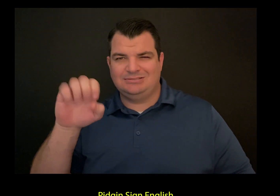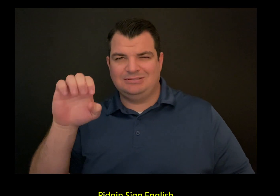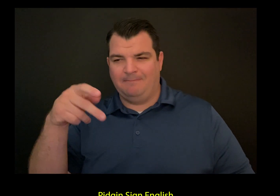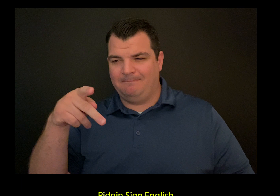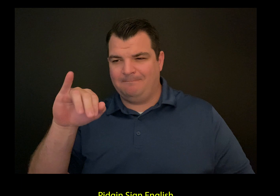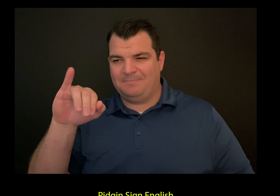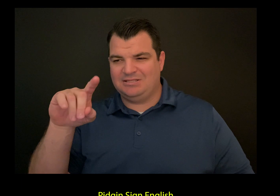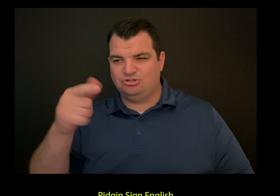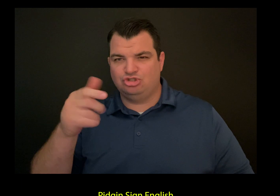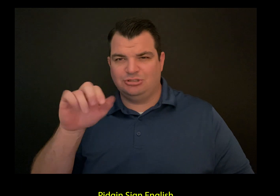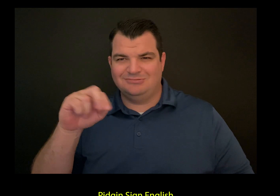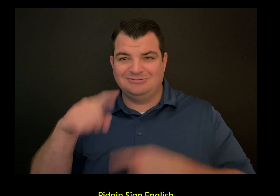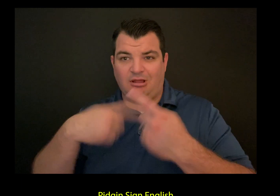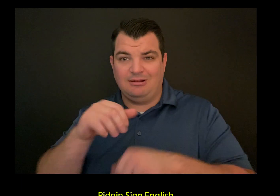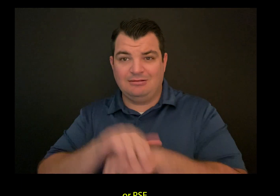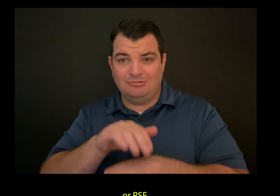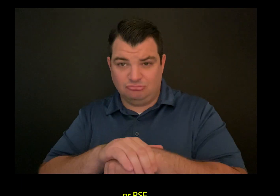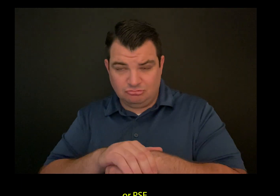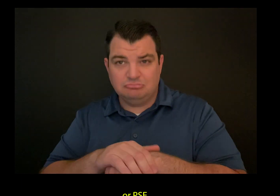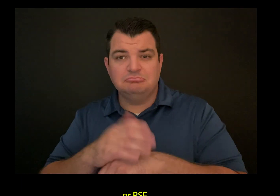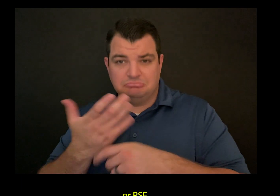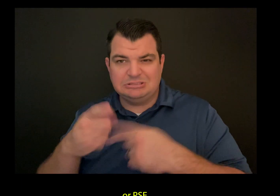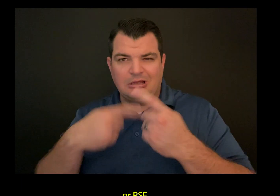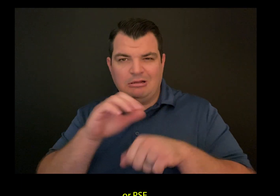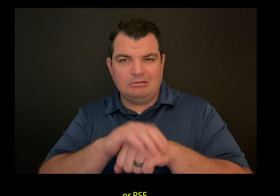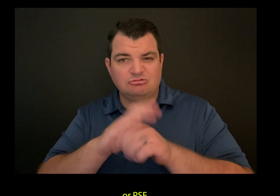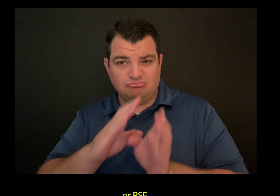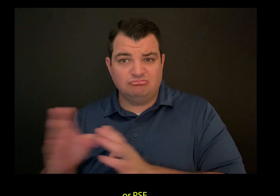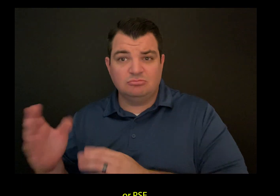Pidgin Sign English or PSE,